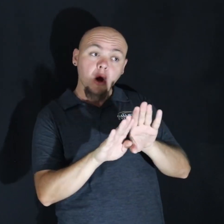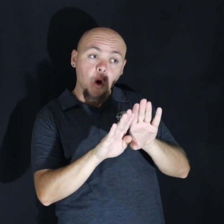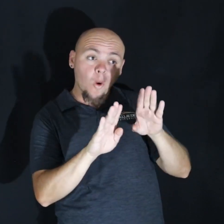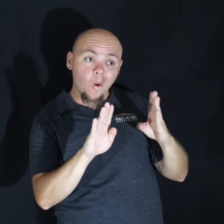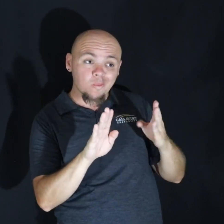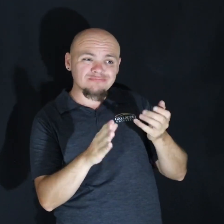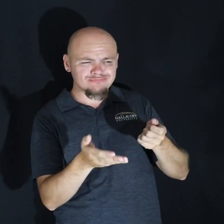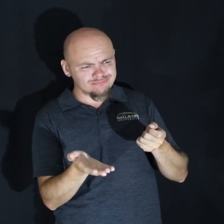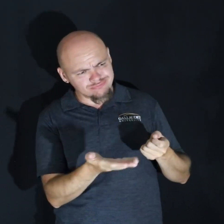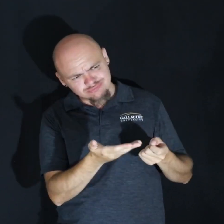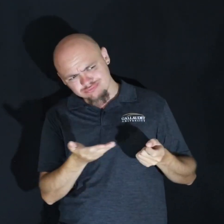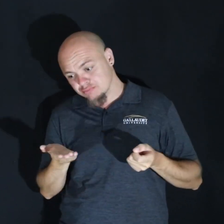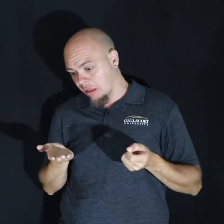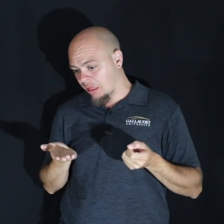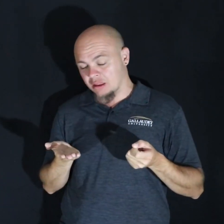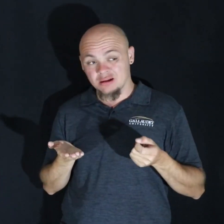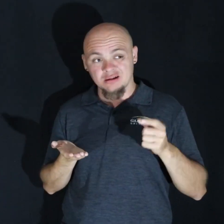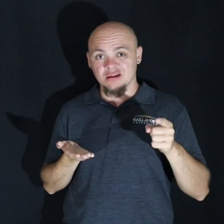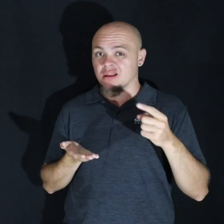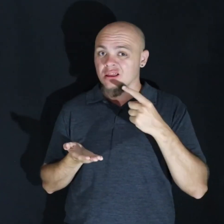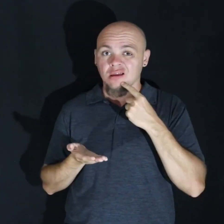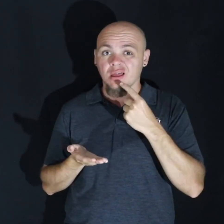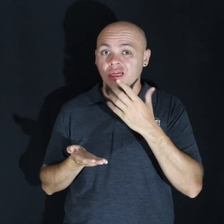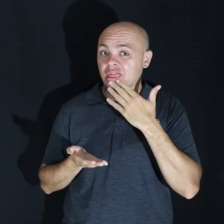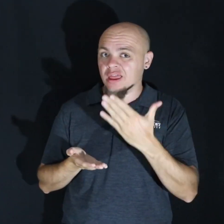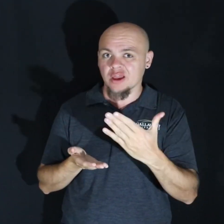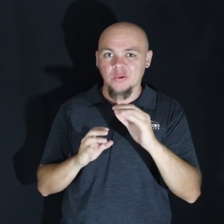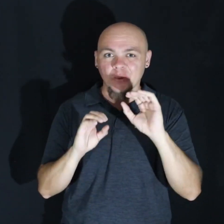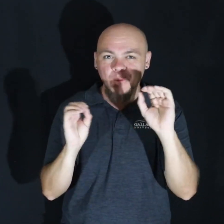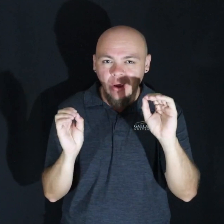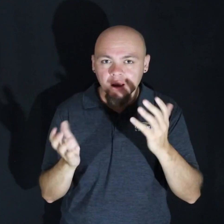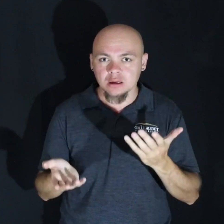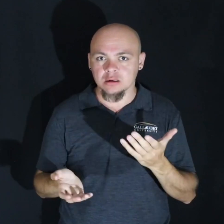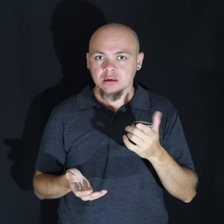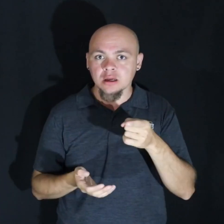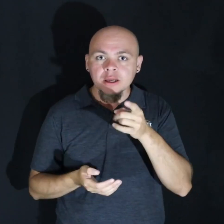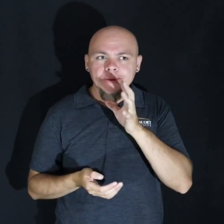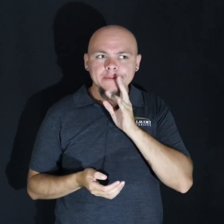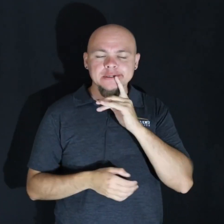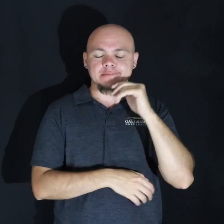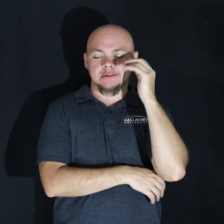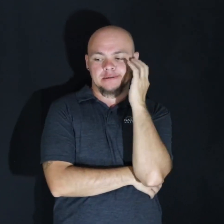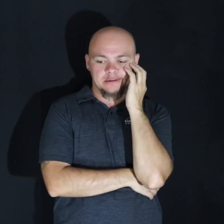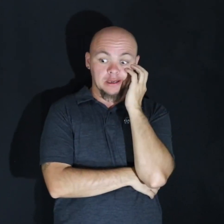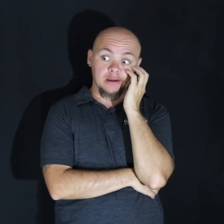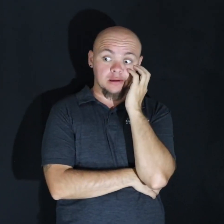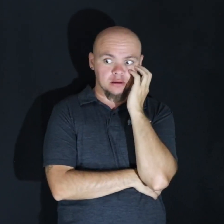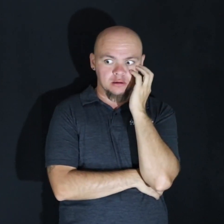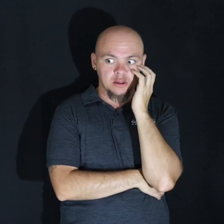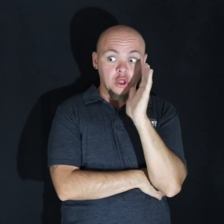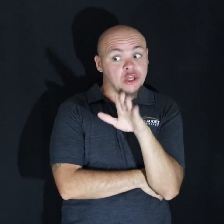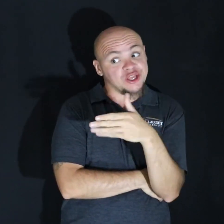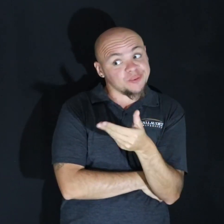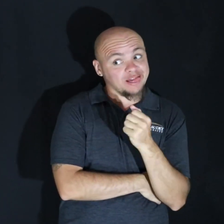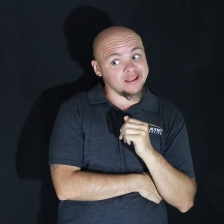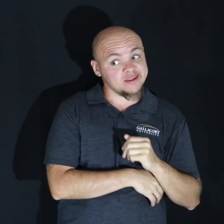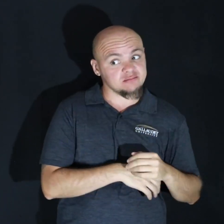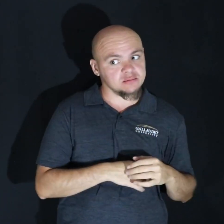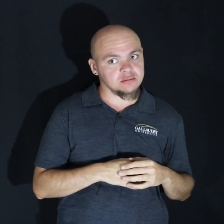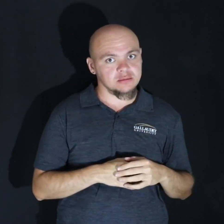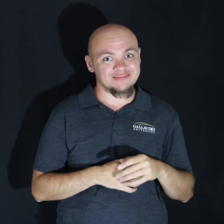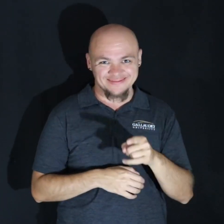right through it and didn't say thank you? Did you whisper under your breath, you're welcome?